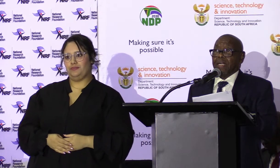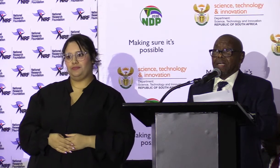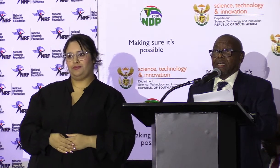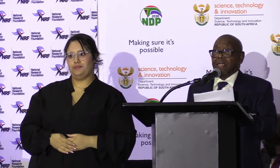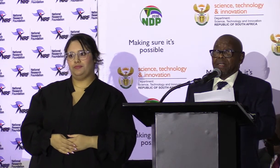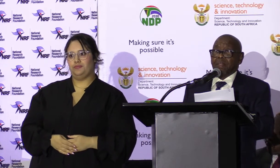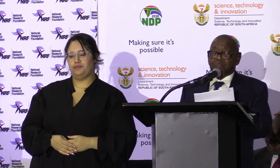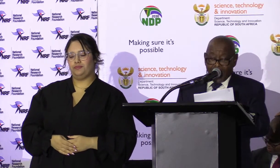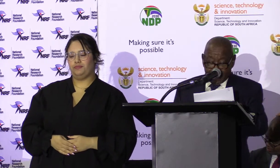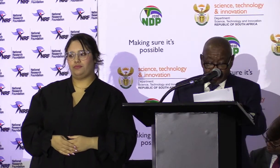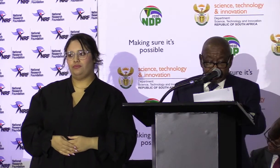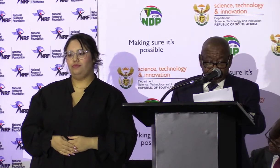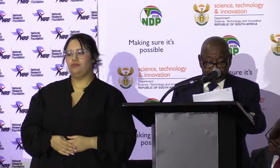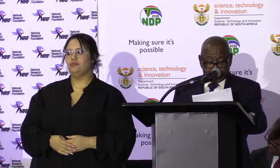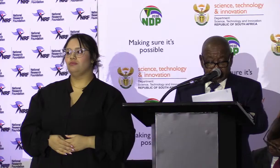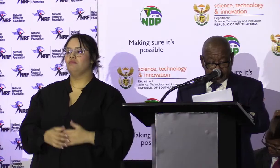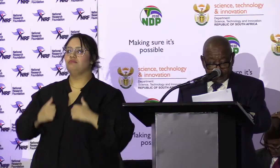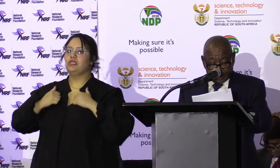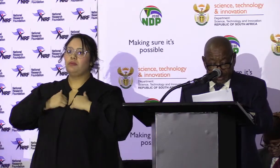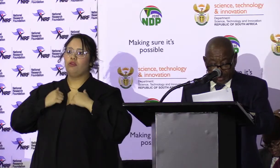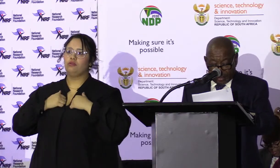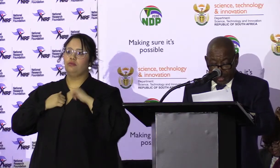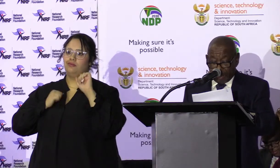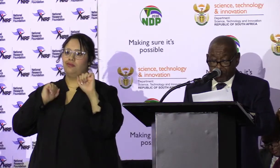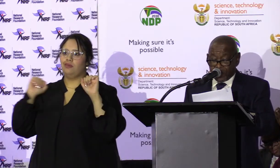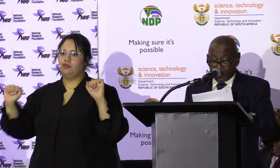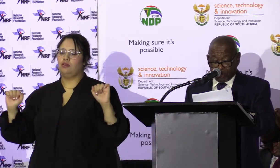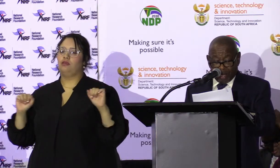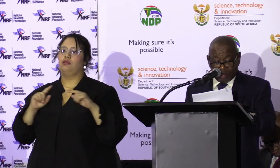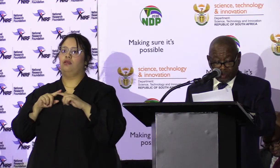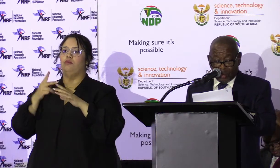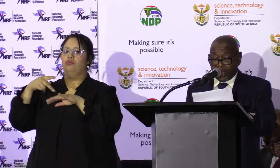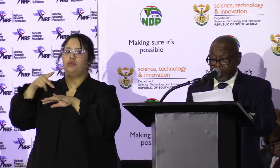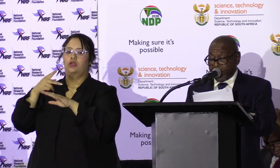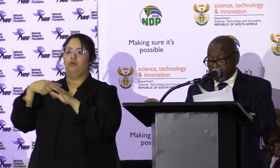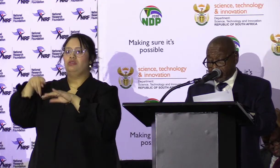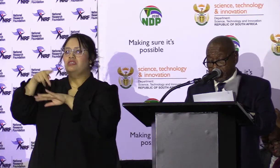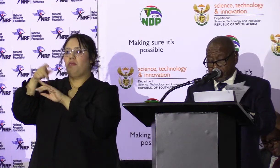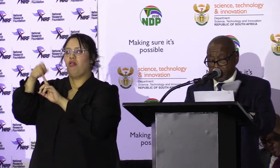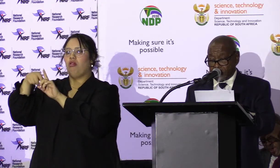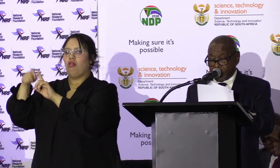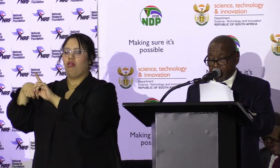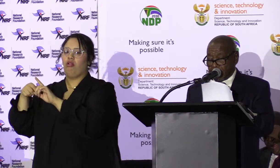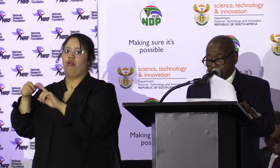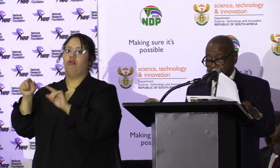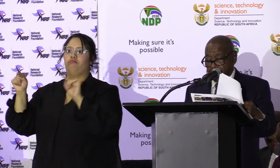And the parents and principals who are here.